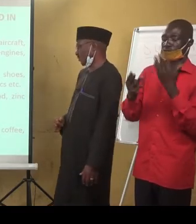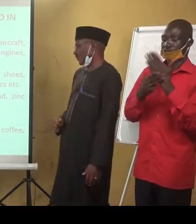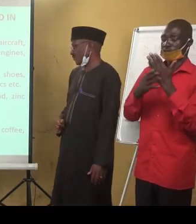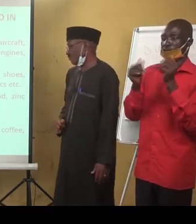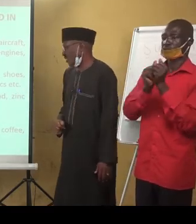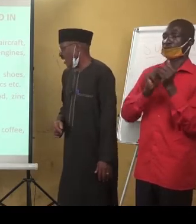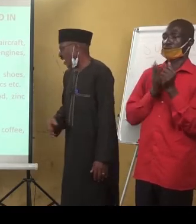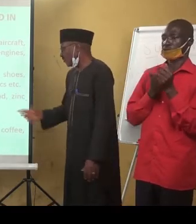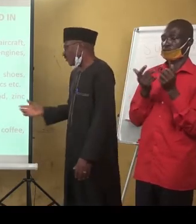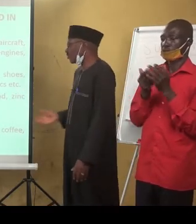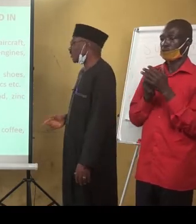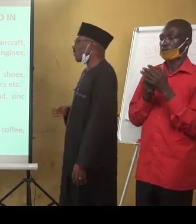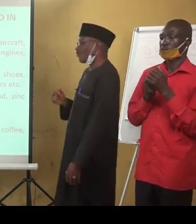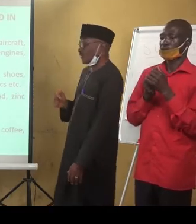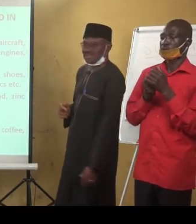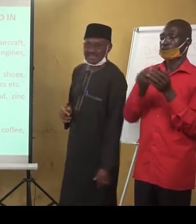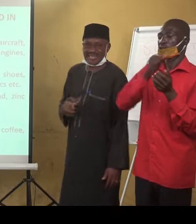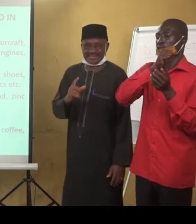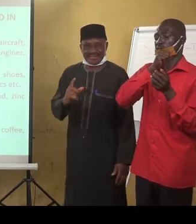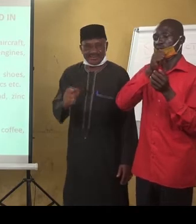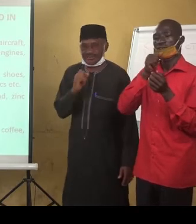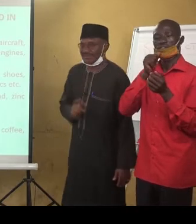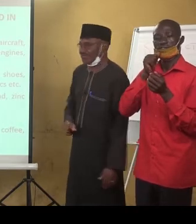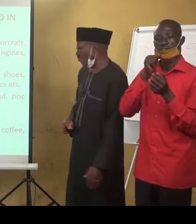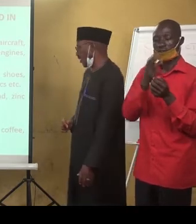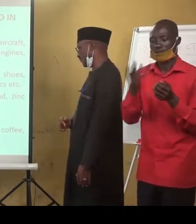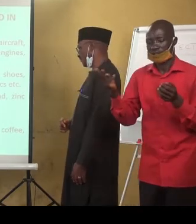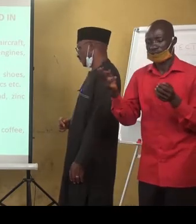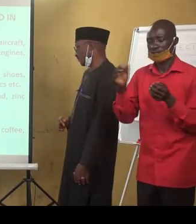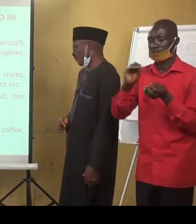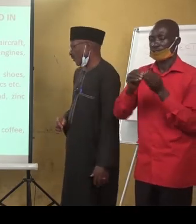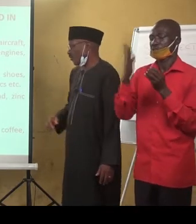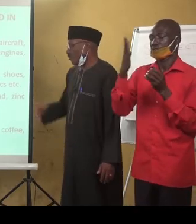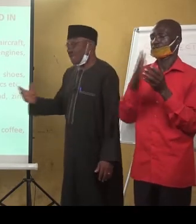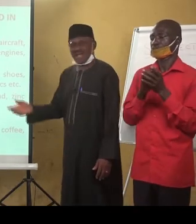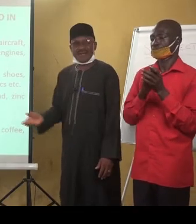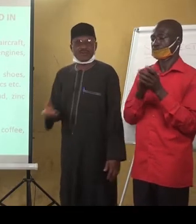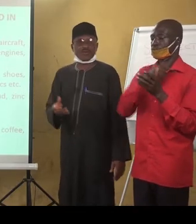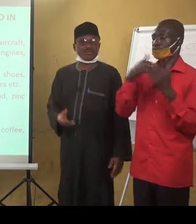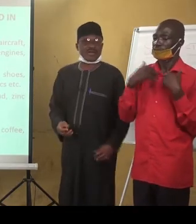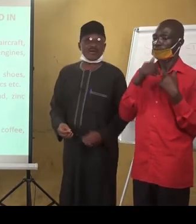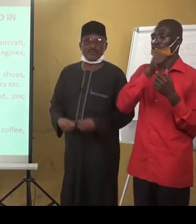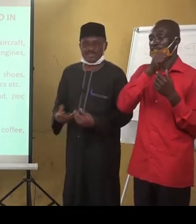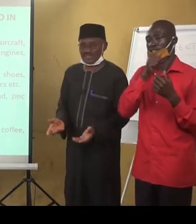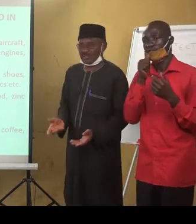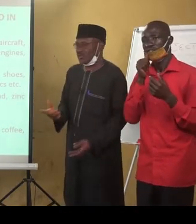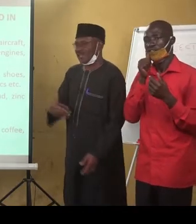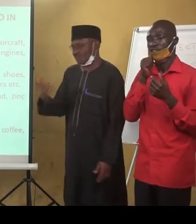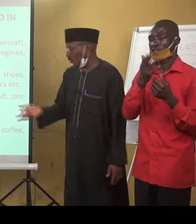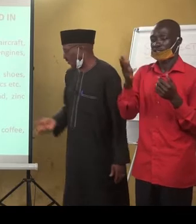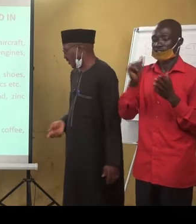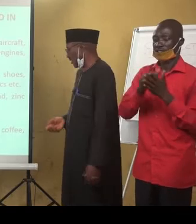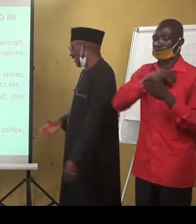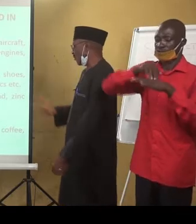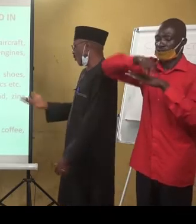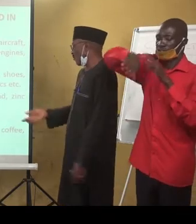us. Agricultural commodity, that is the fifth one. We have agricultural commodities we